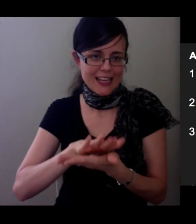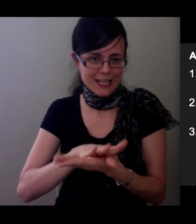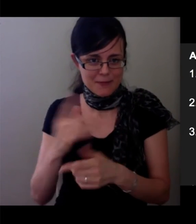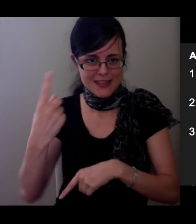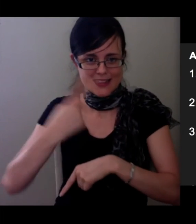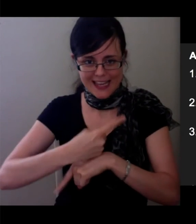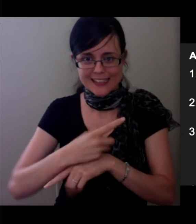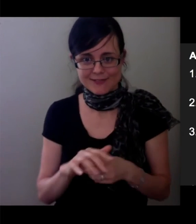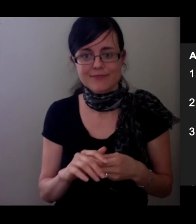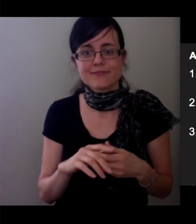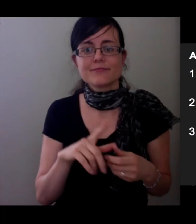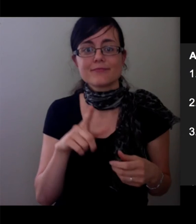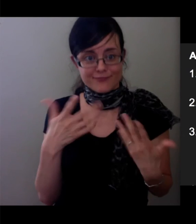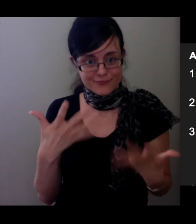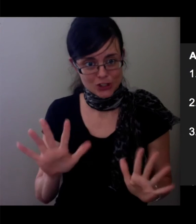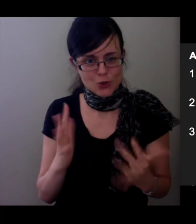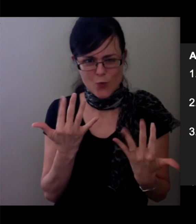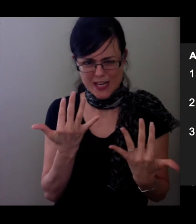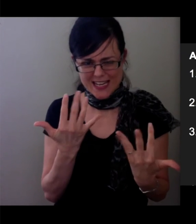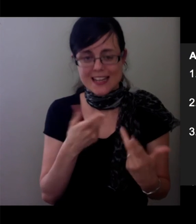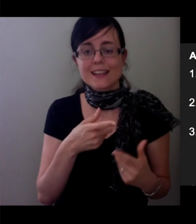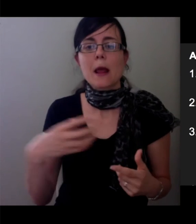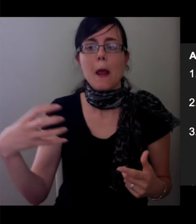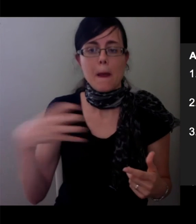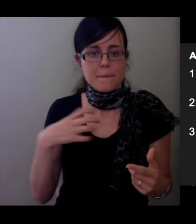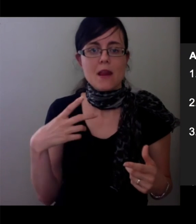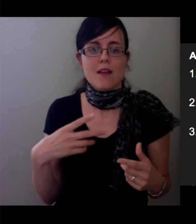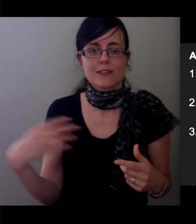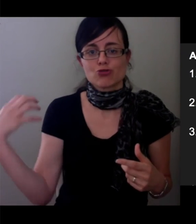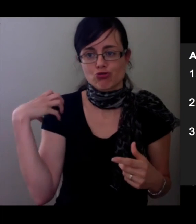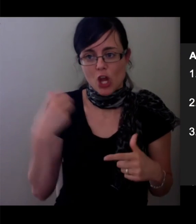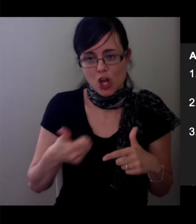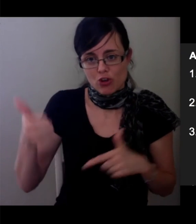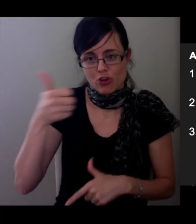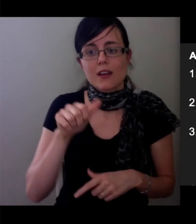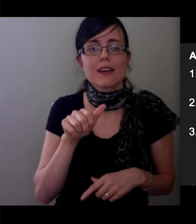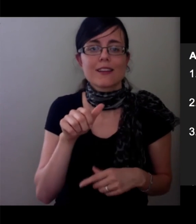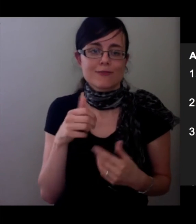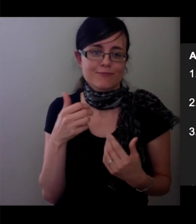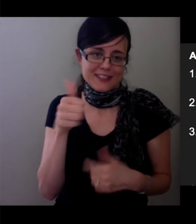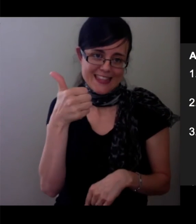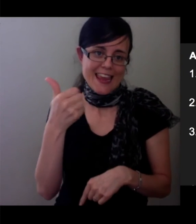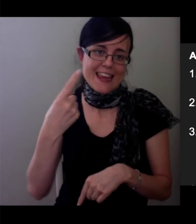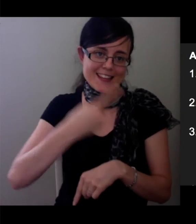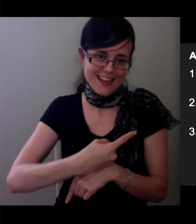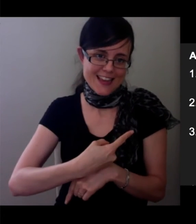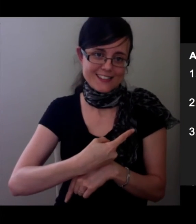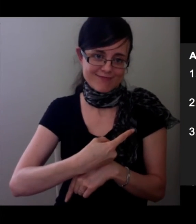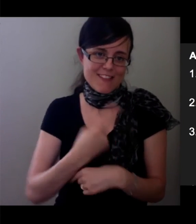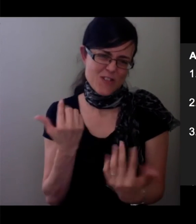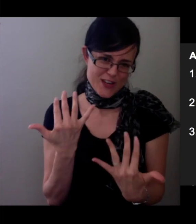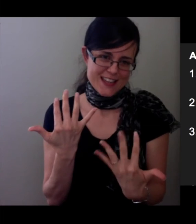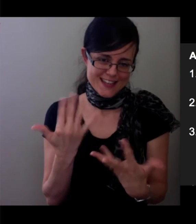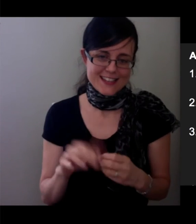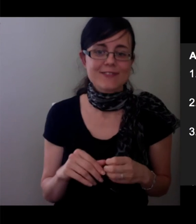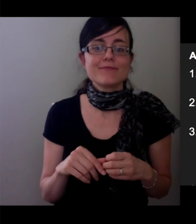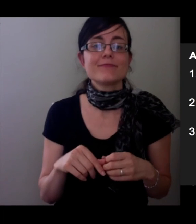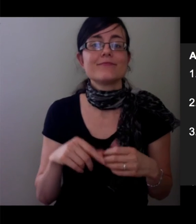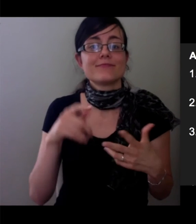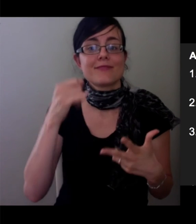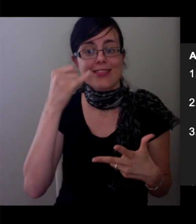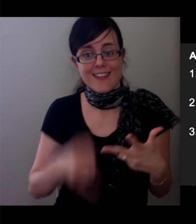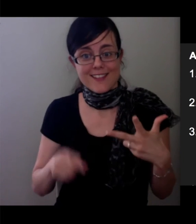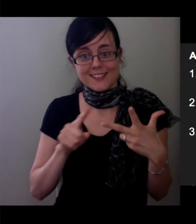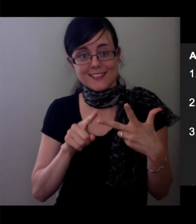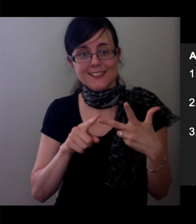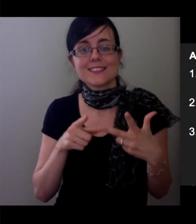learned their lesson, and they have up to 10 days to do that. The appeal goes to the department chair, and